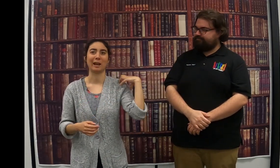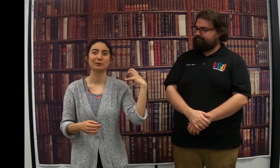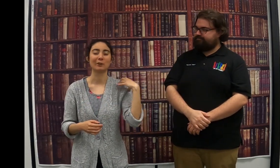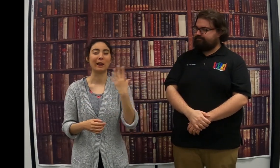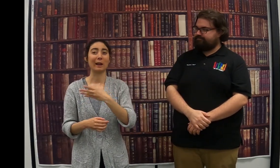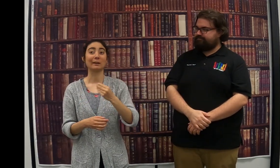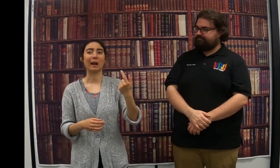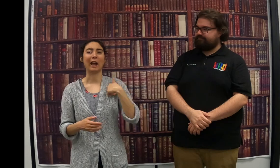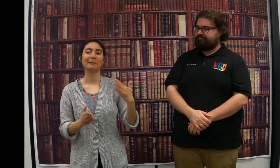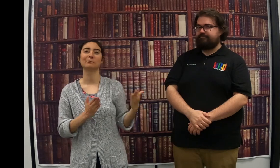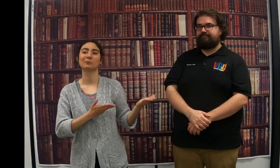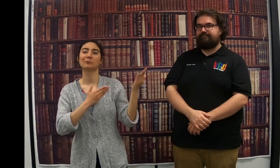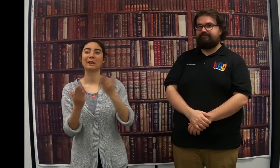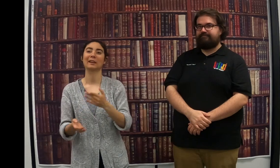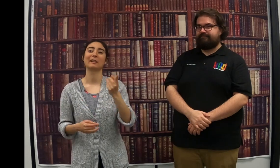of